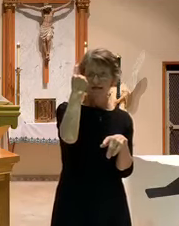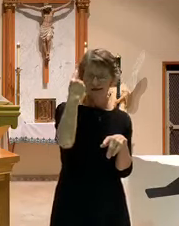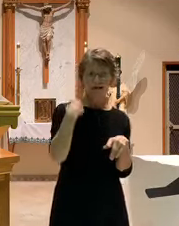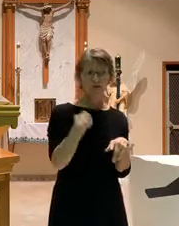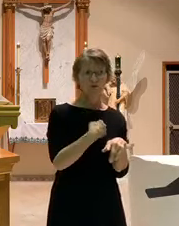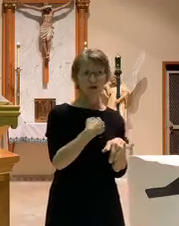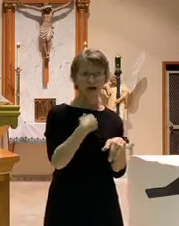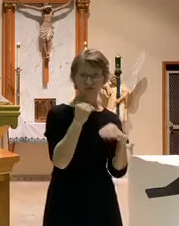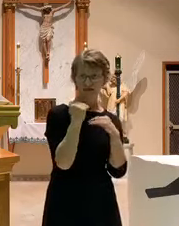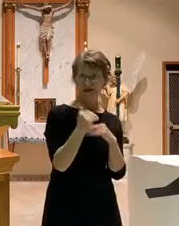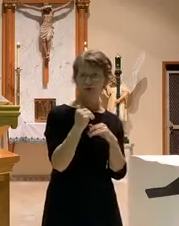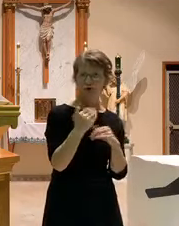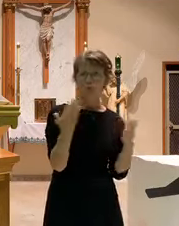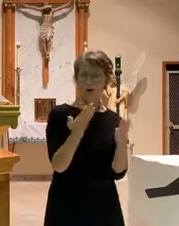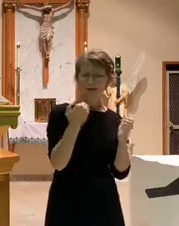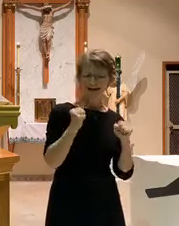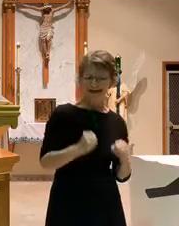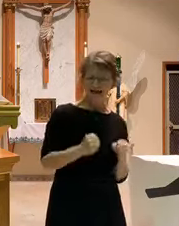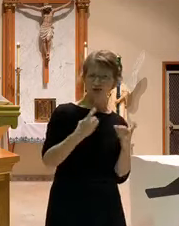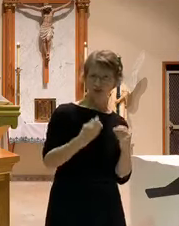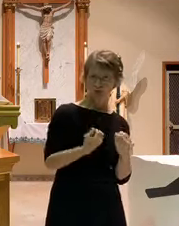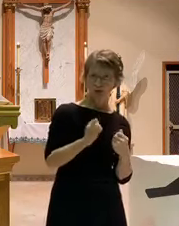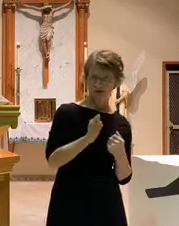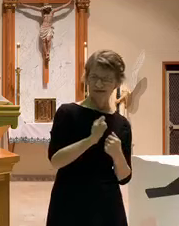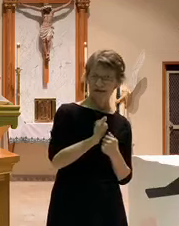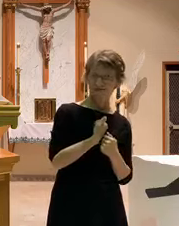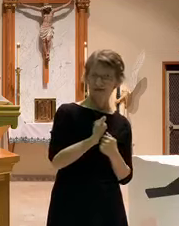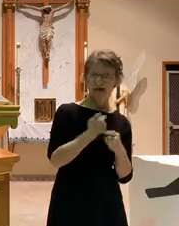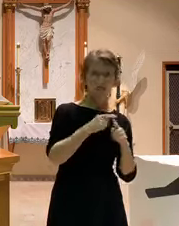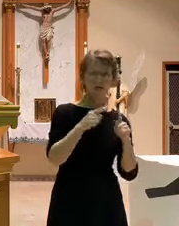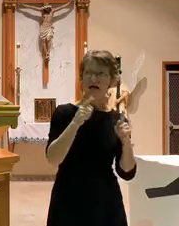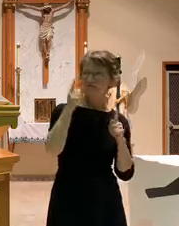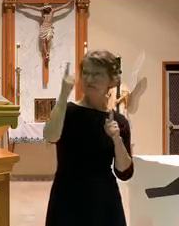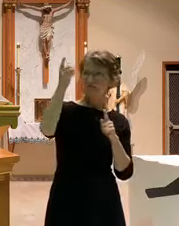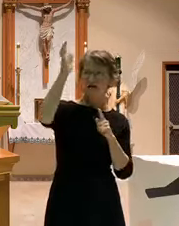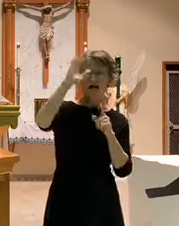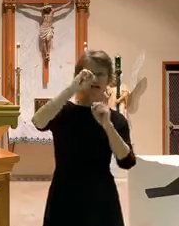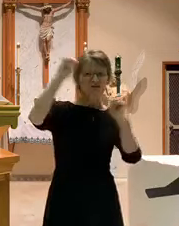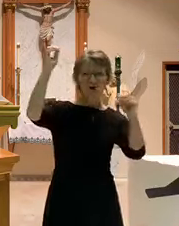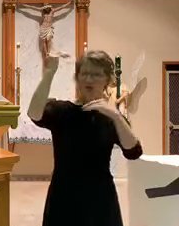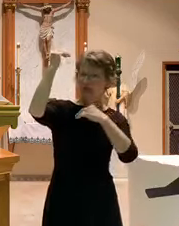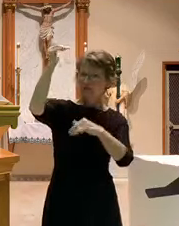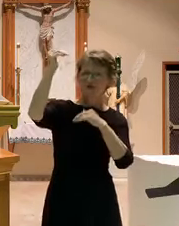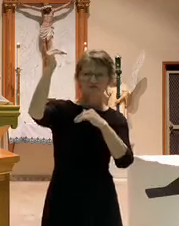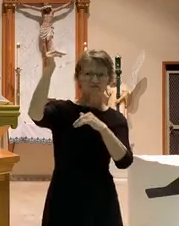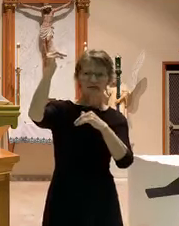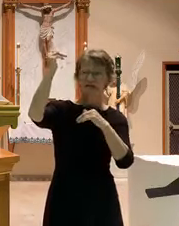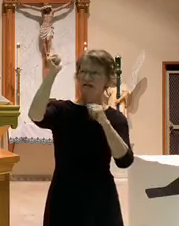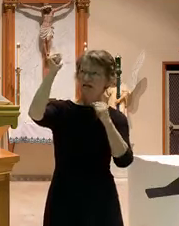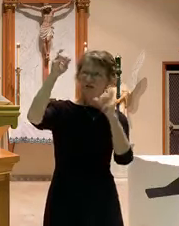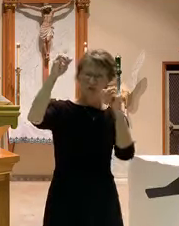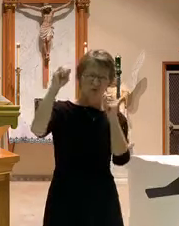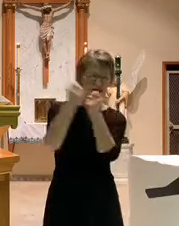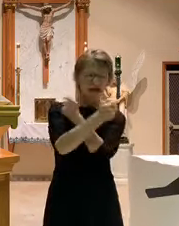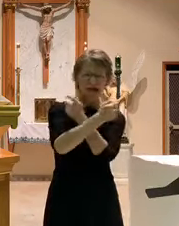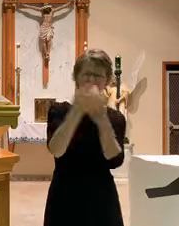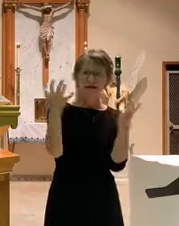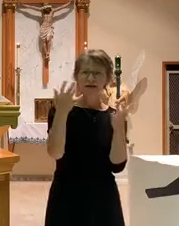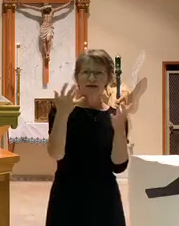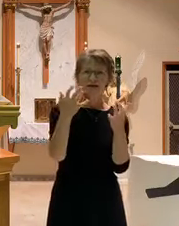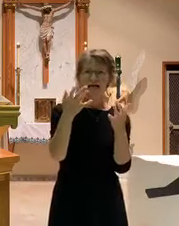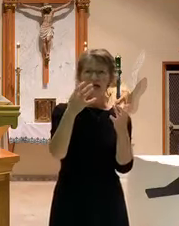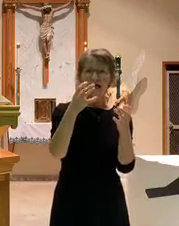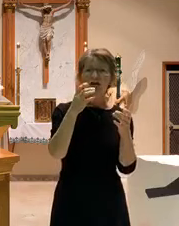natural abilities. But there is no limit to what God can do in us and through us if we truly trust